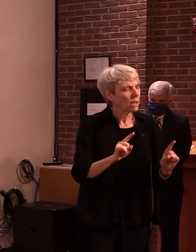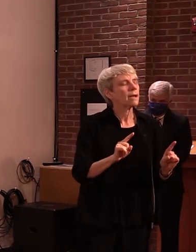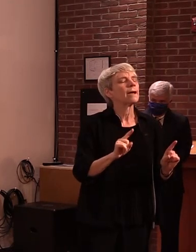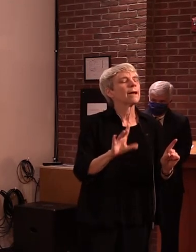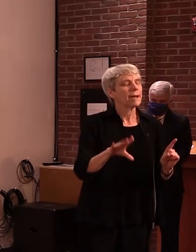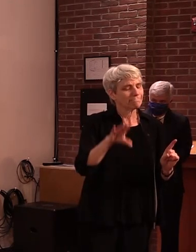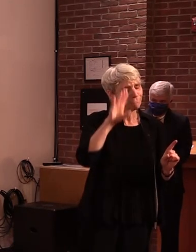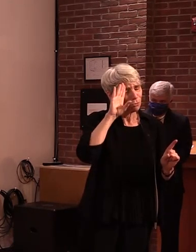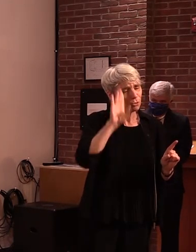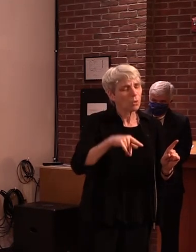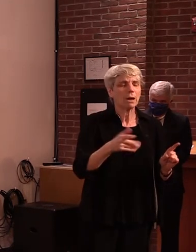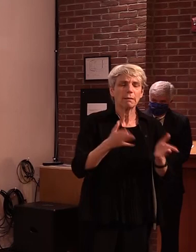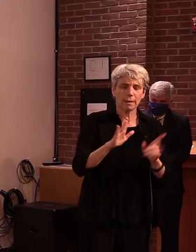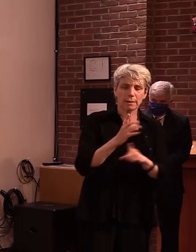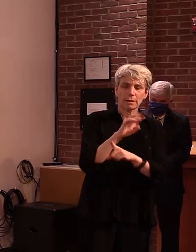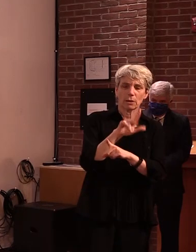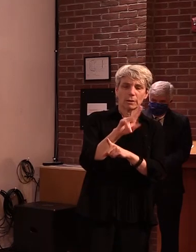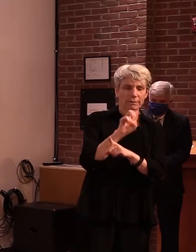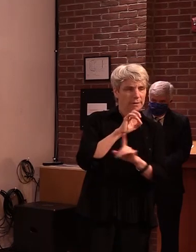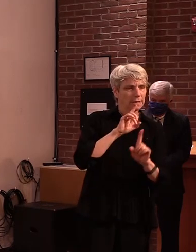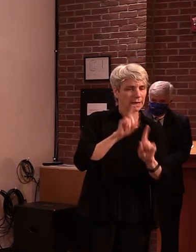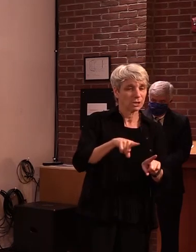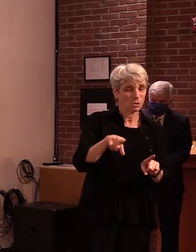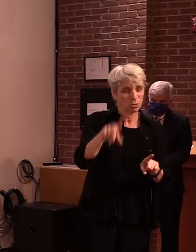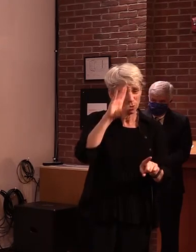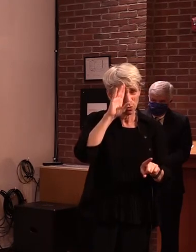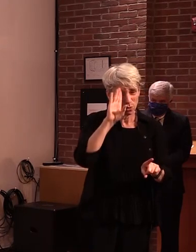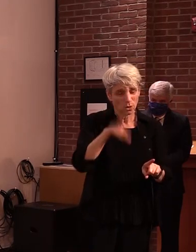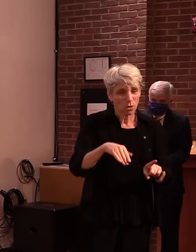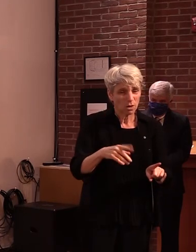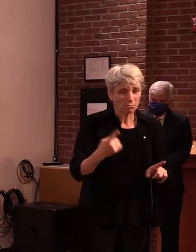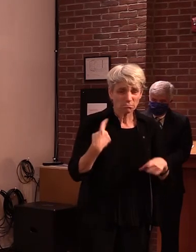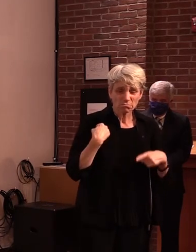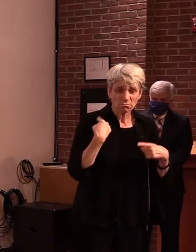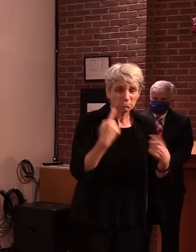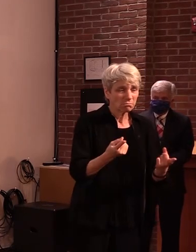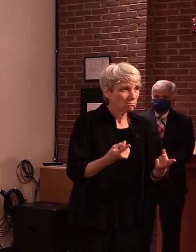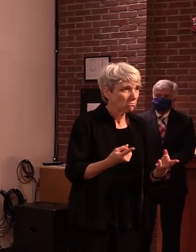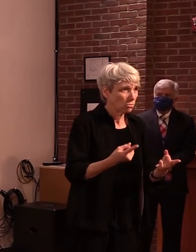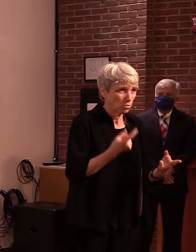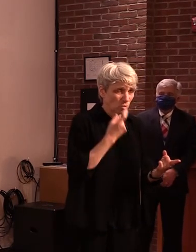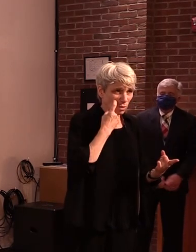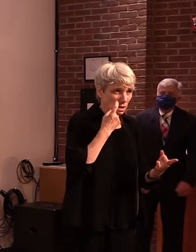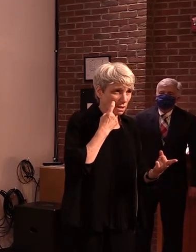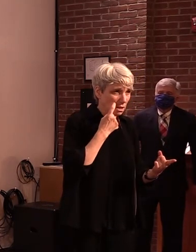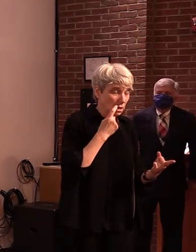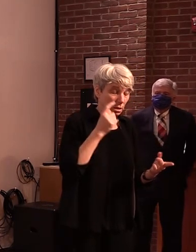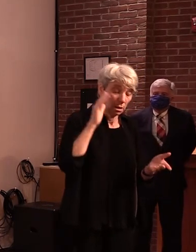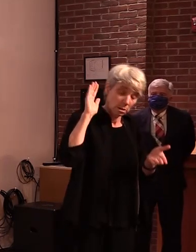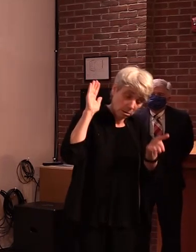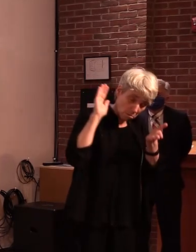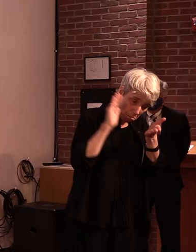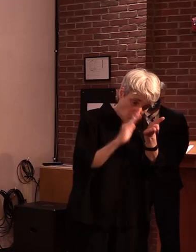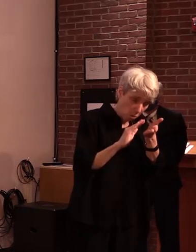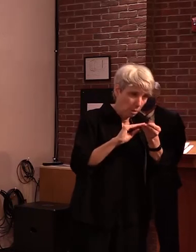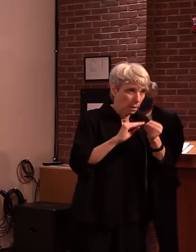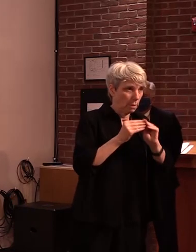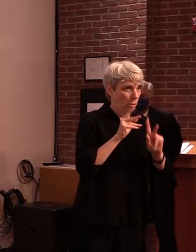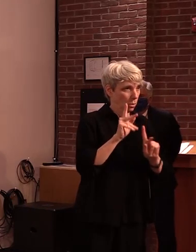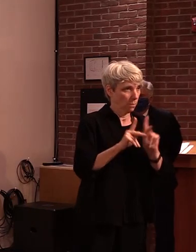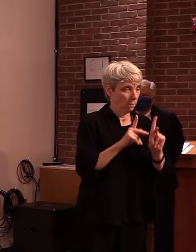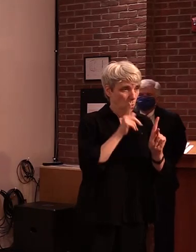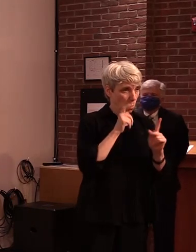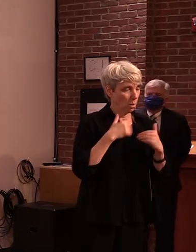Levine answer this, but as you know, Mike, we've had a fairly low prevalence of late of having to treat many